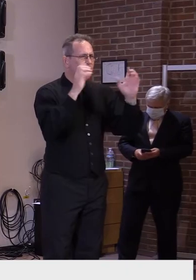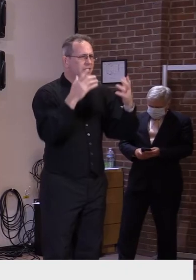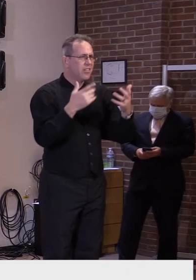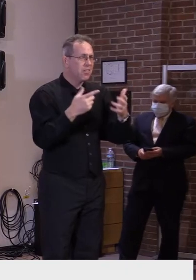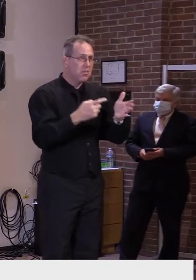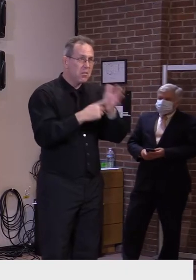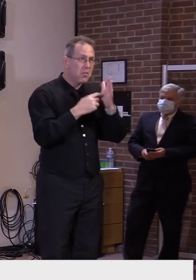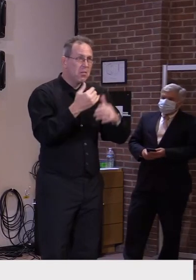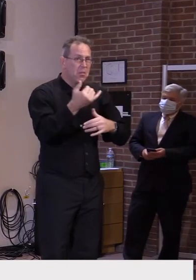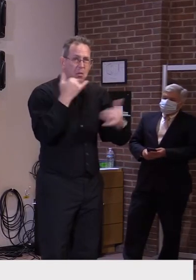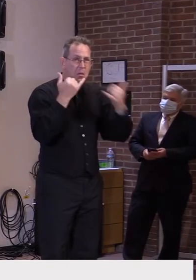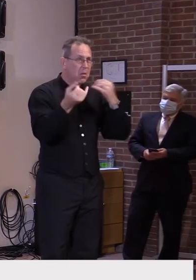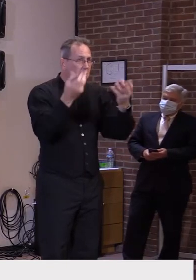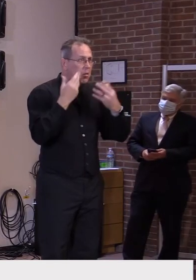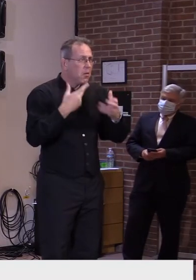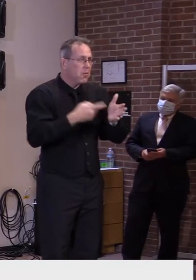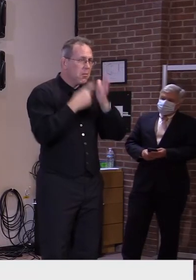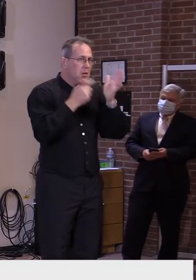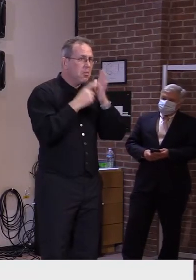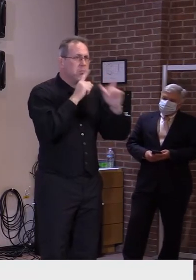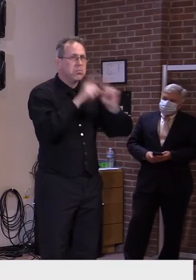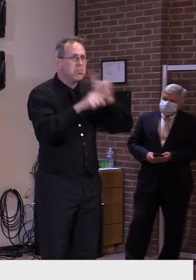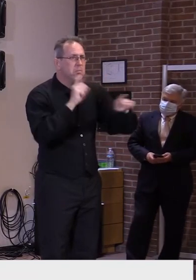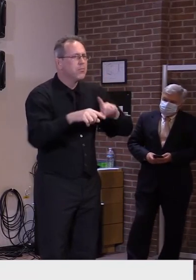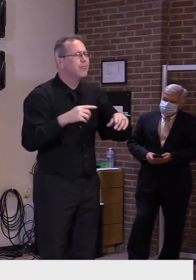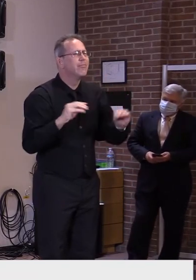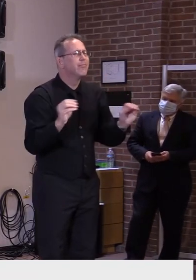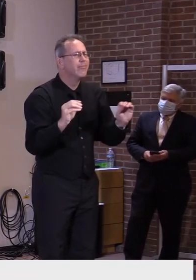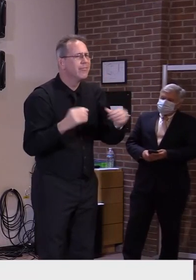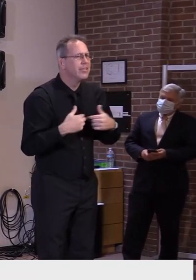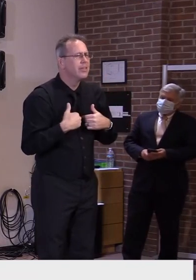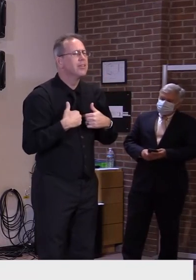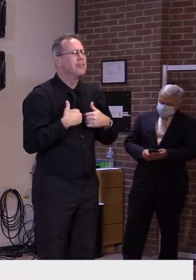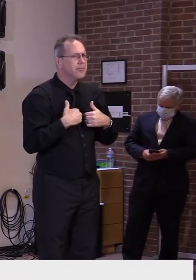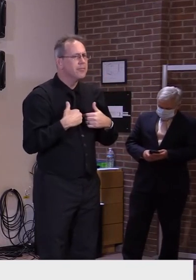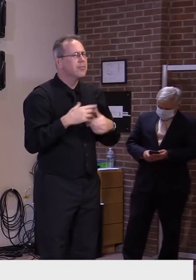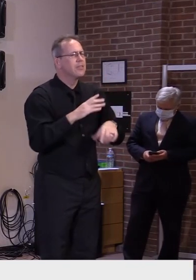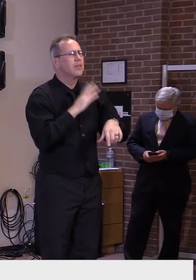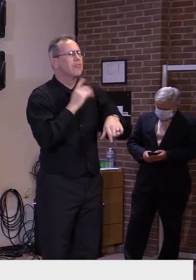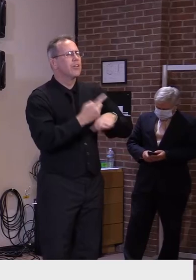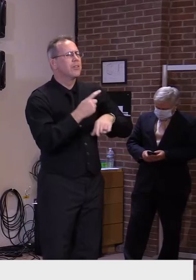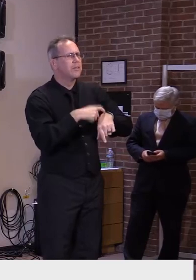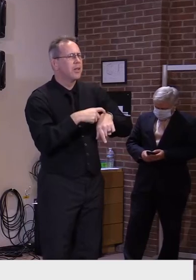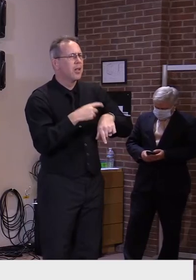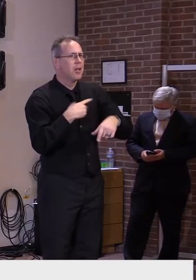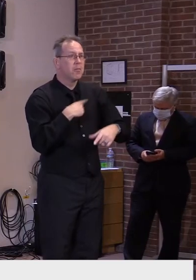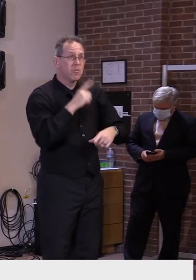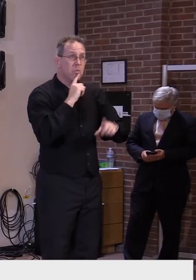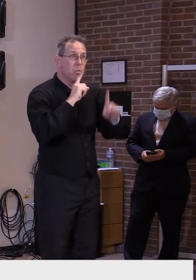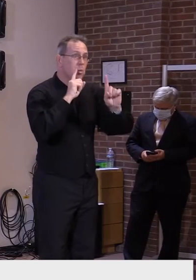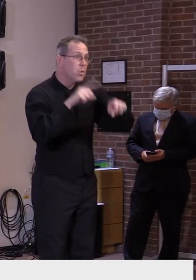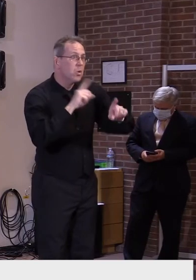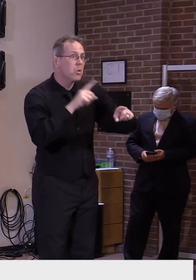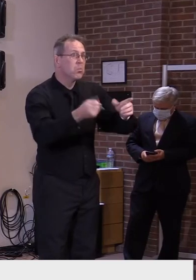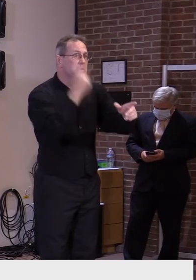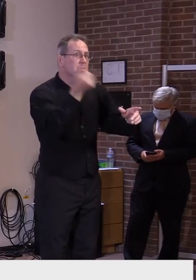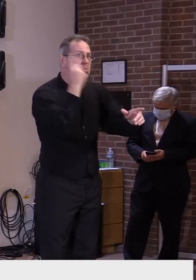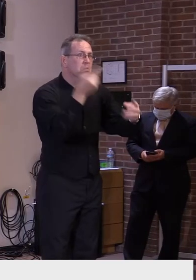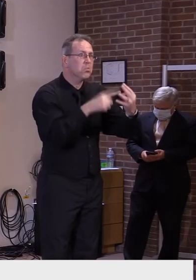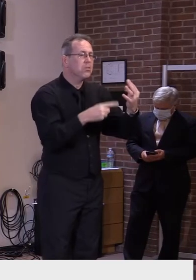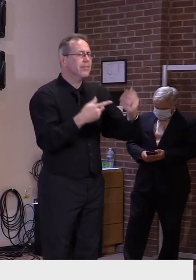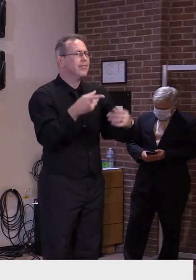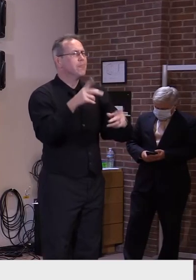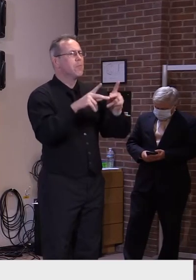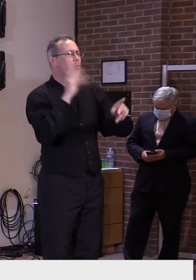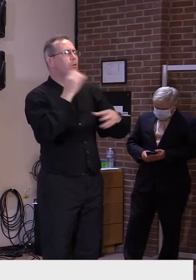any significance is the right approach, because it's counterproductive. I think we stick to our